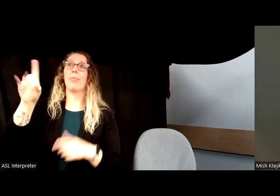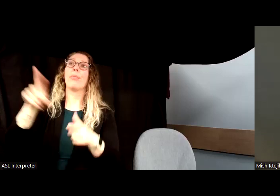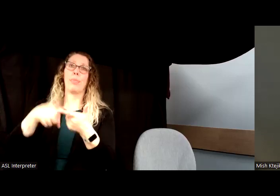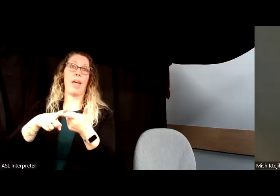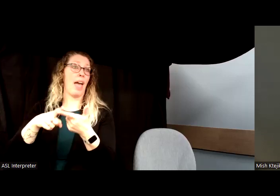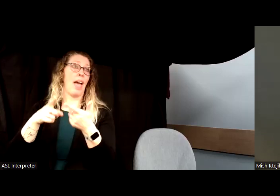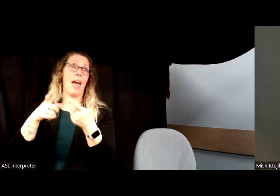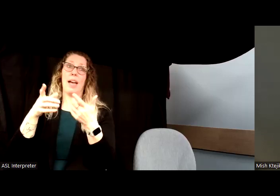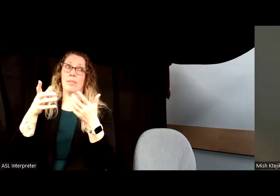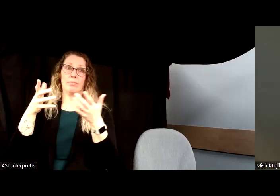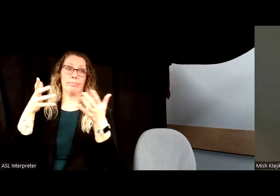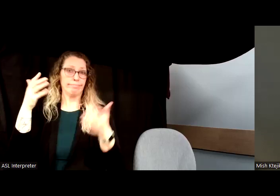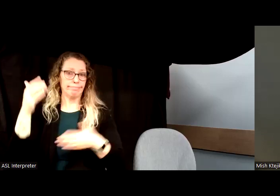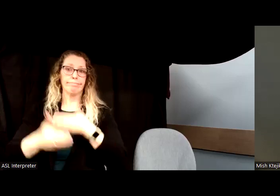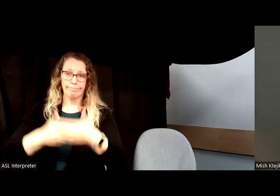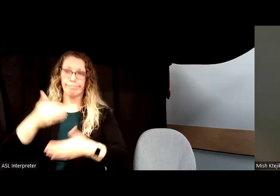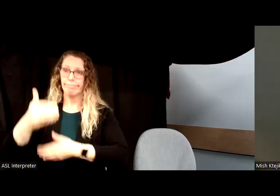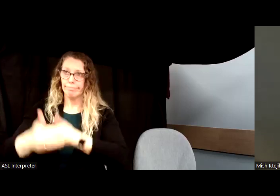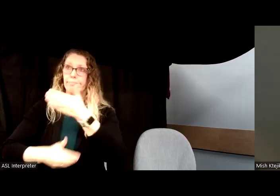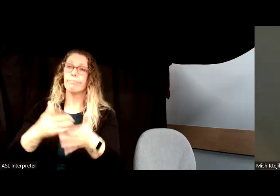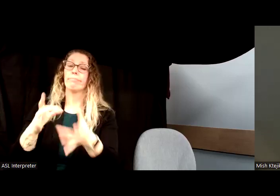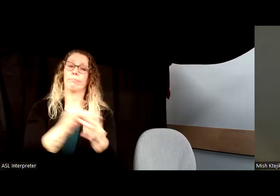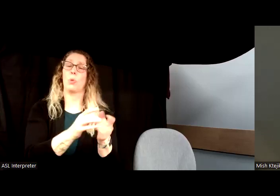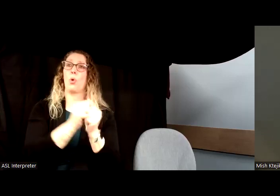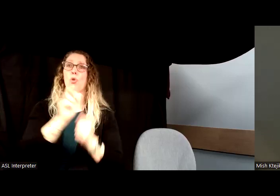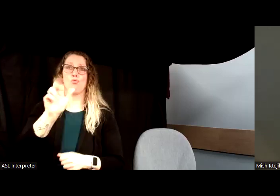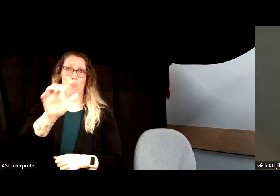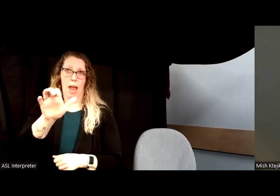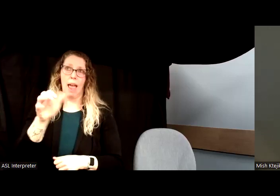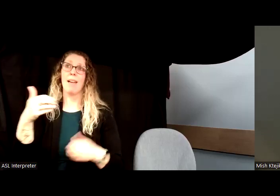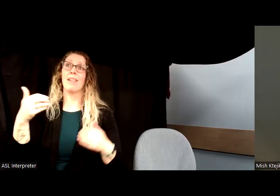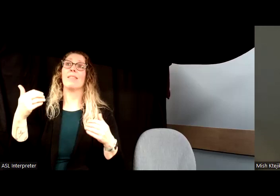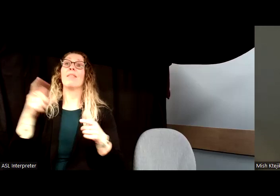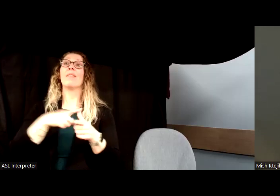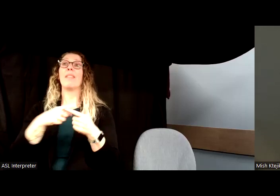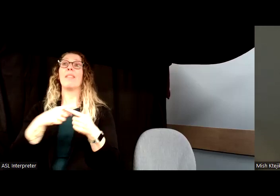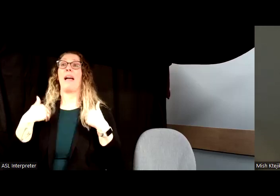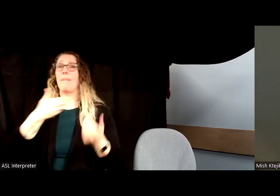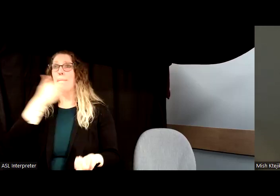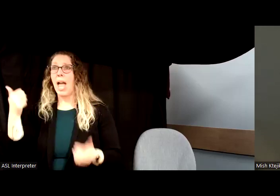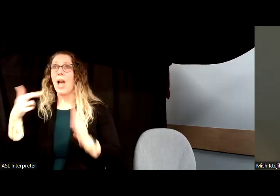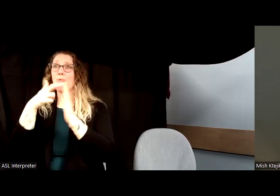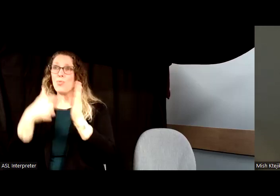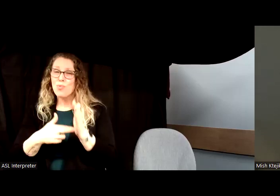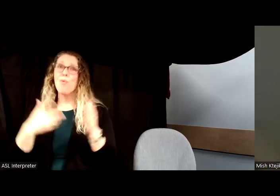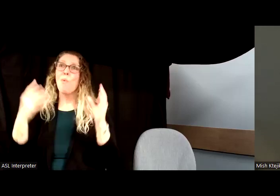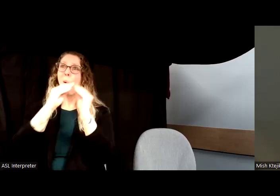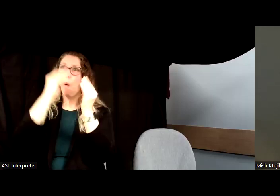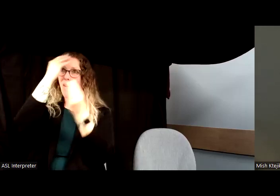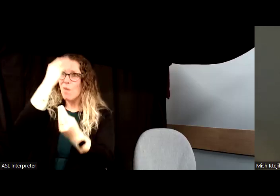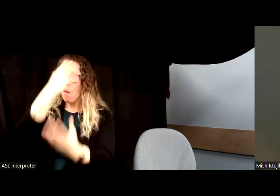just be moving the process along with the RAC so that we have better rules, more informed.